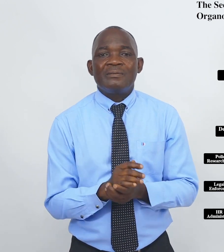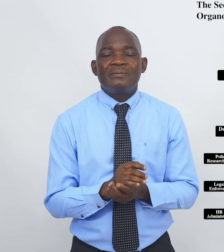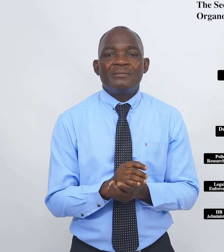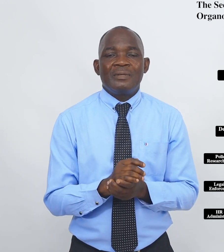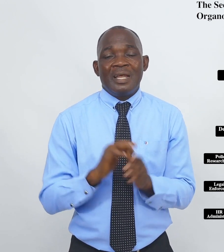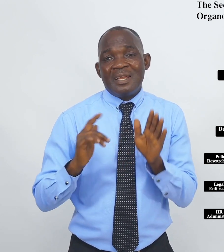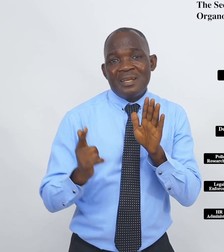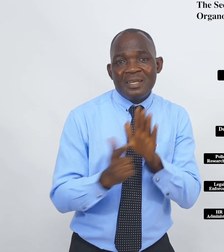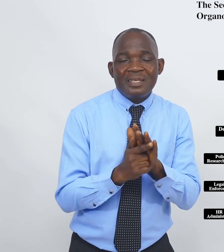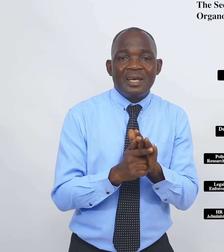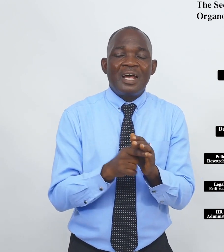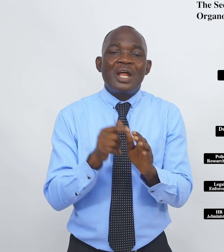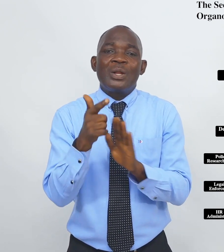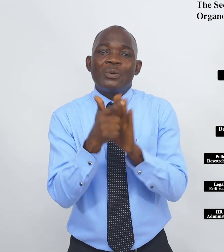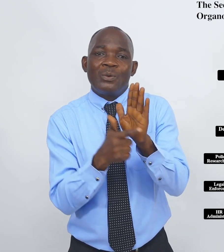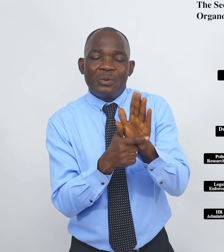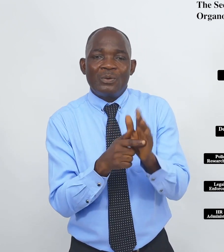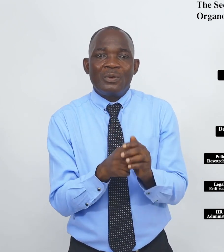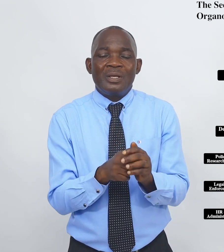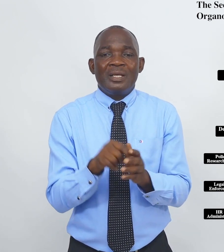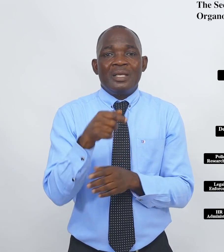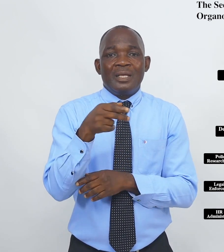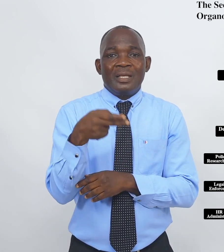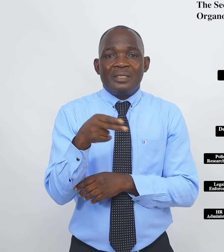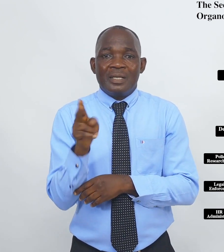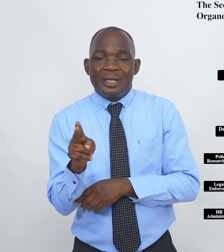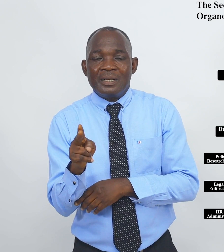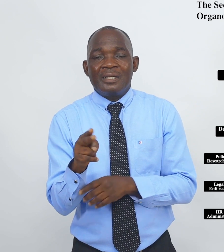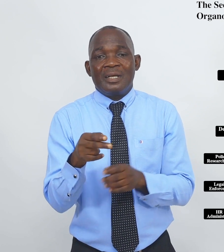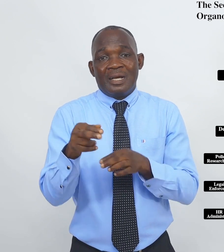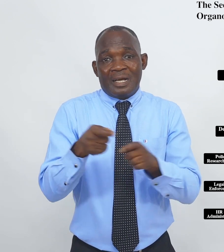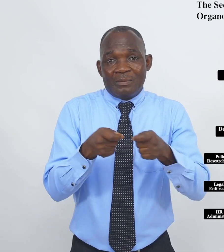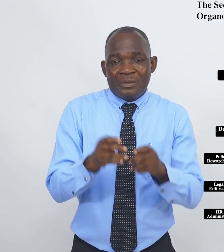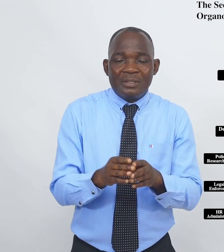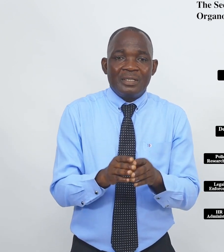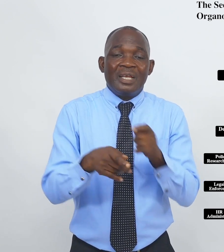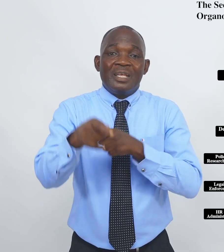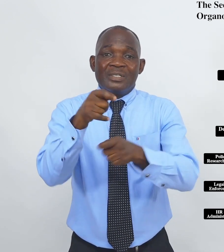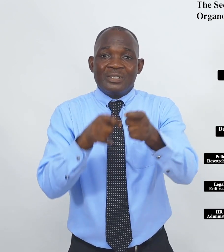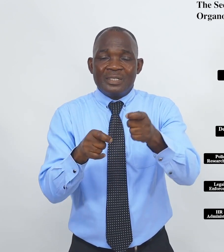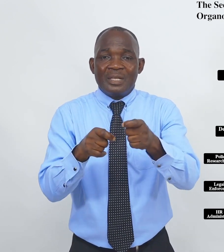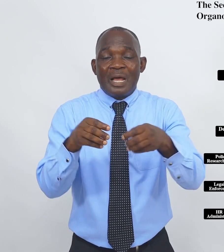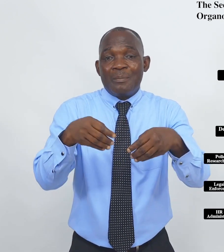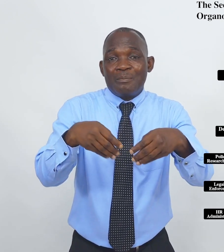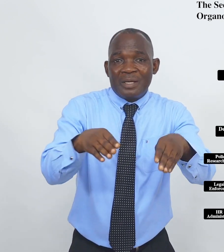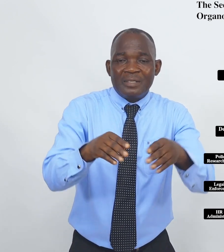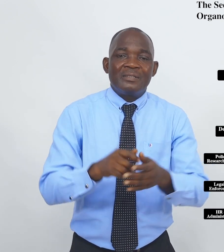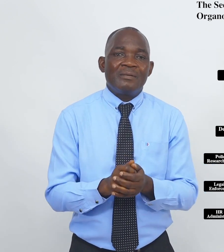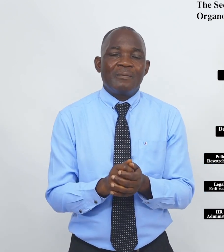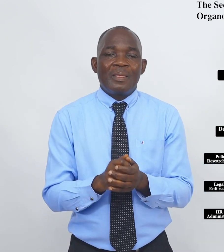Legal and Enforcement, HR and Administration, Exchanges and Markets, Risk